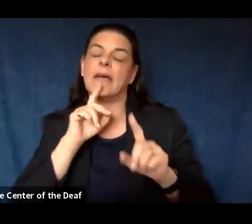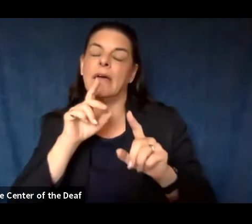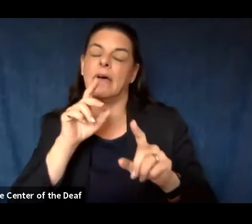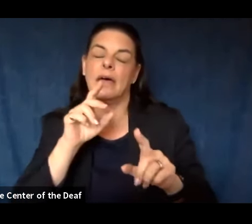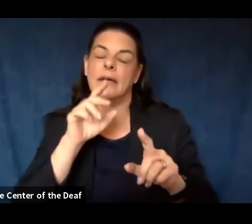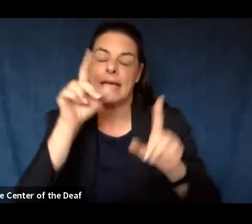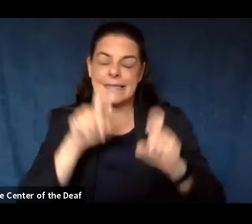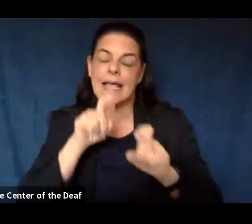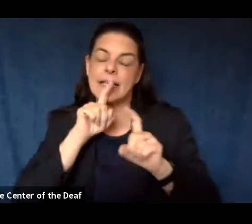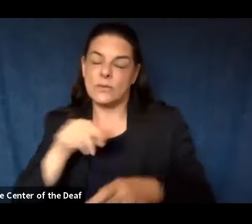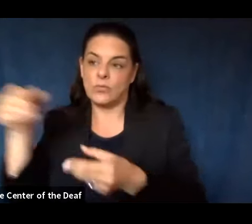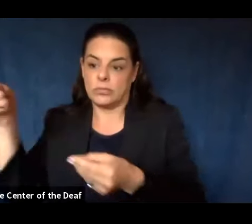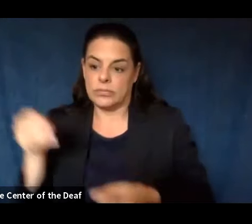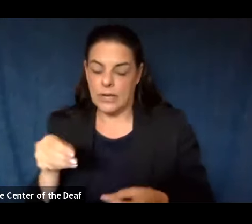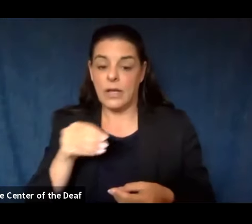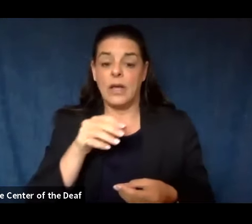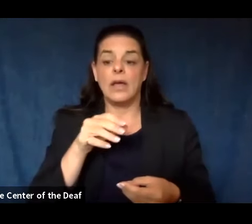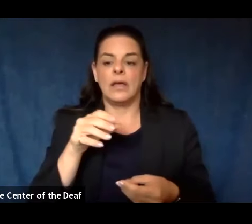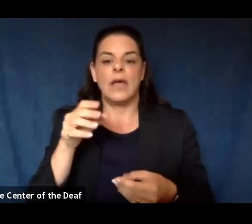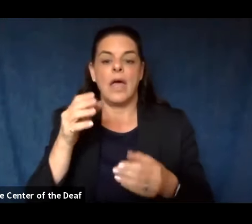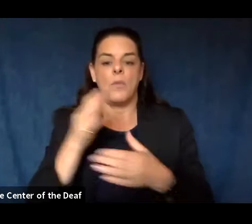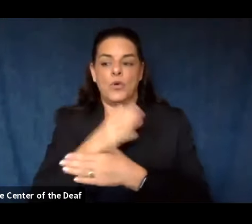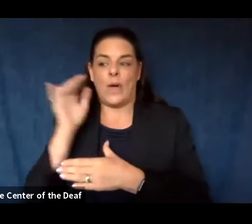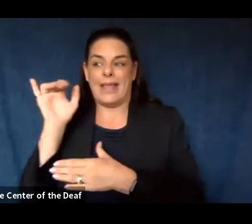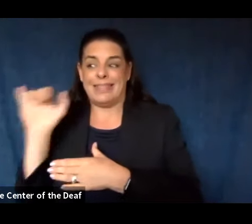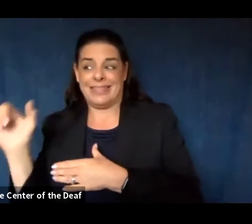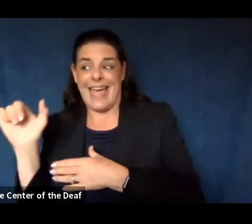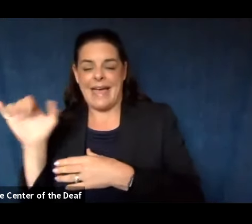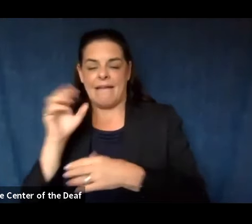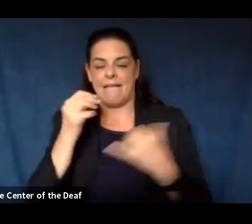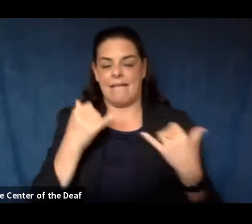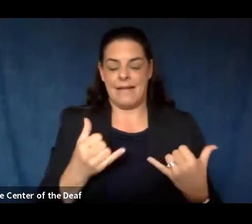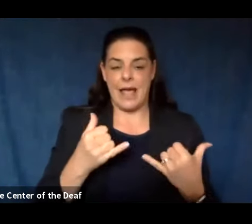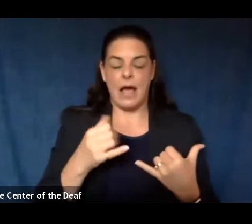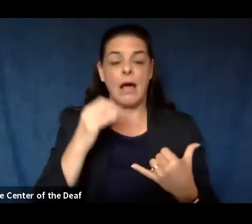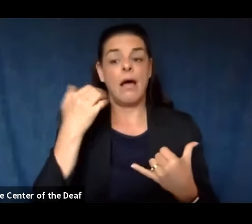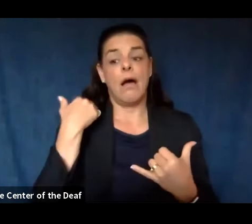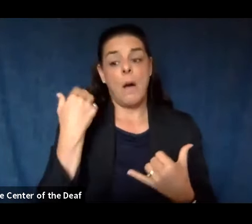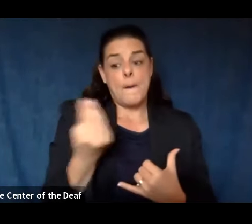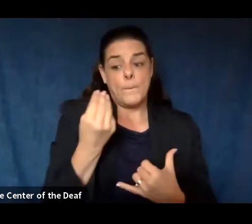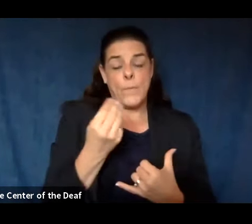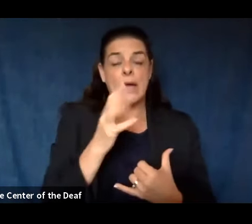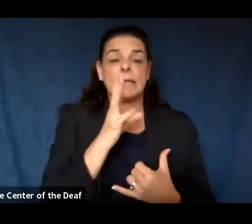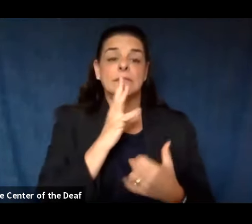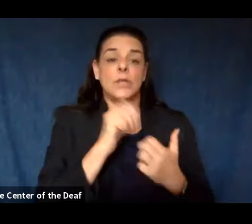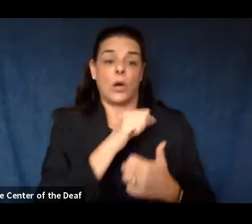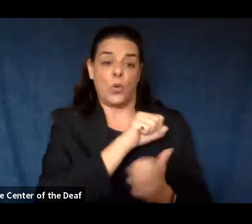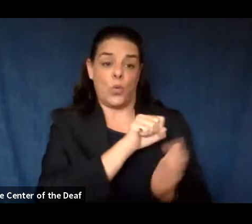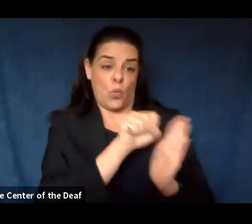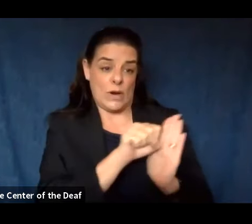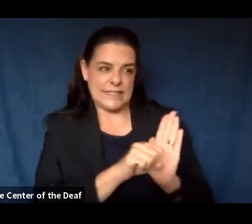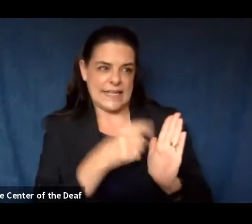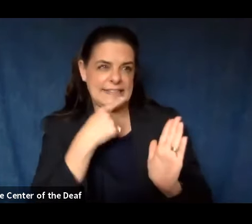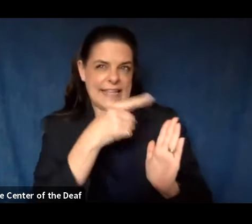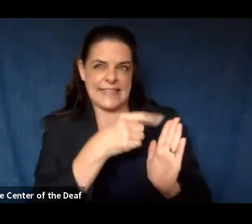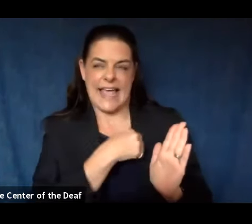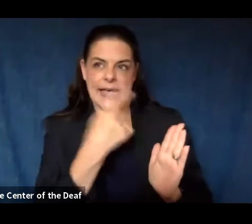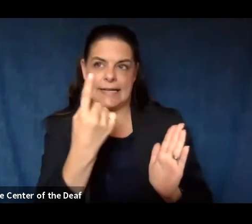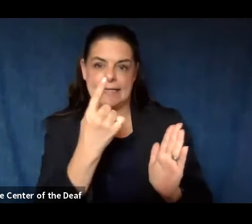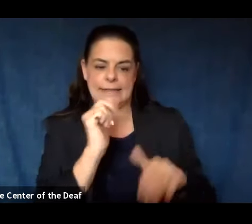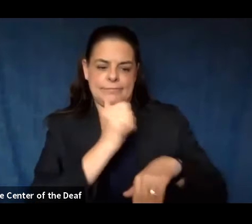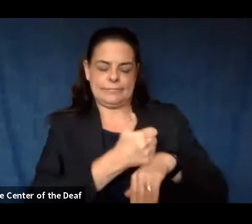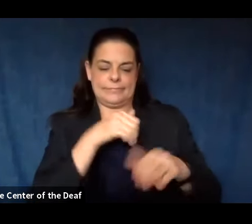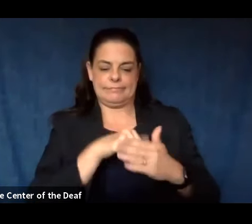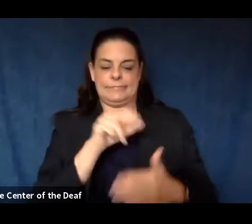guidance that we got from the State Department of Health on our call on Monday with them was that there had been a fix put into the